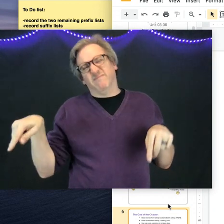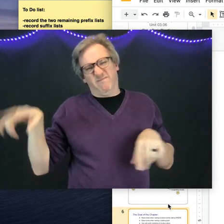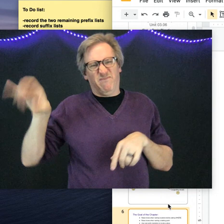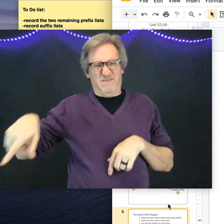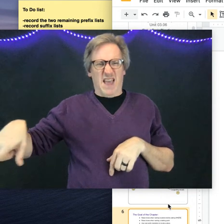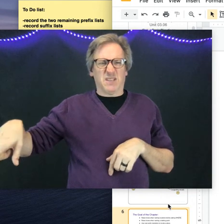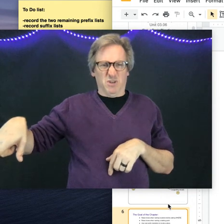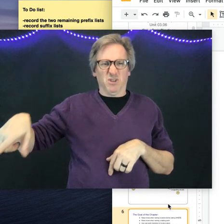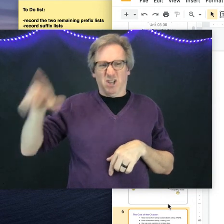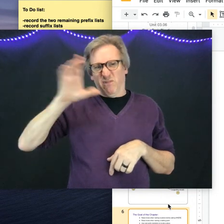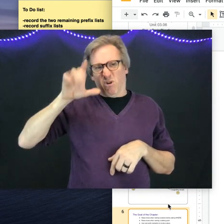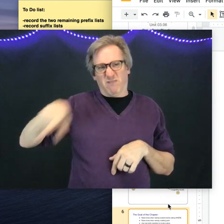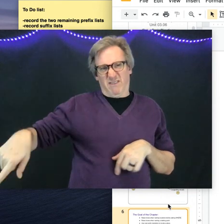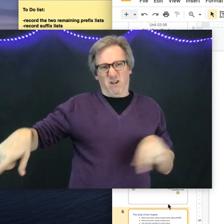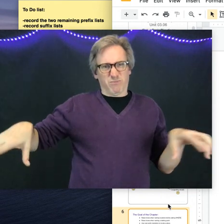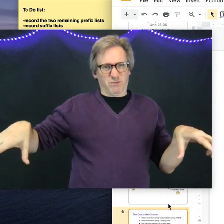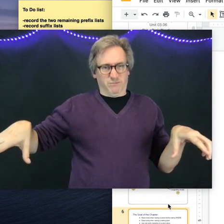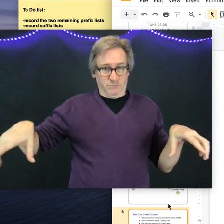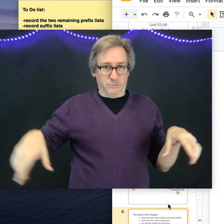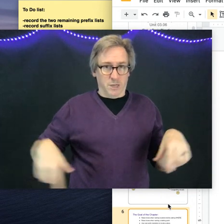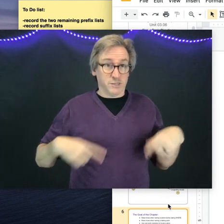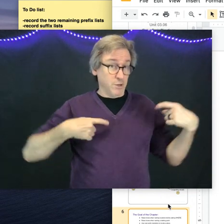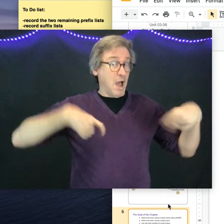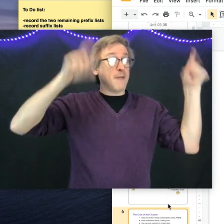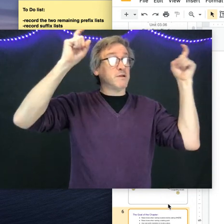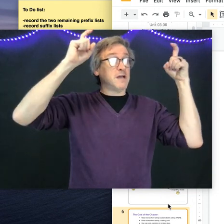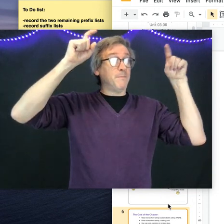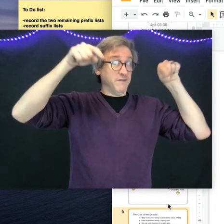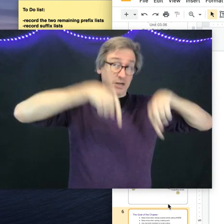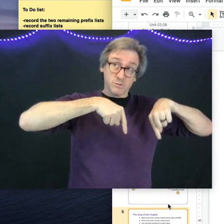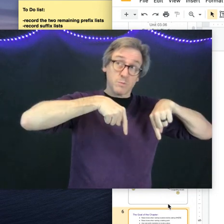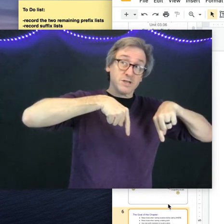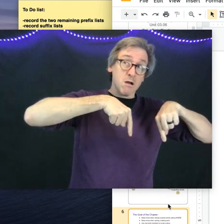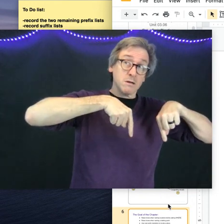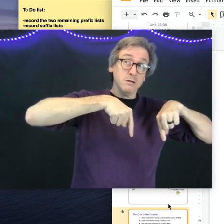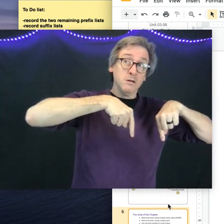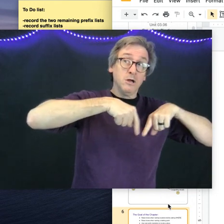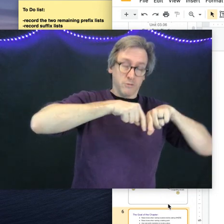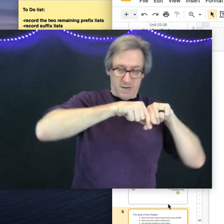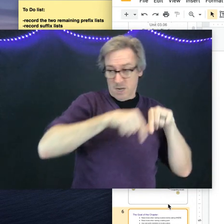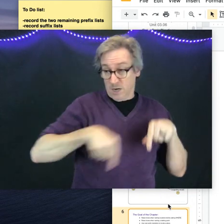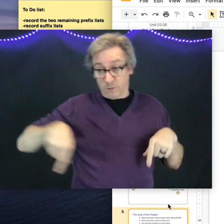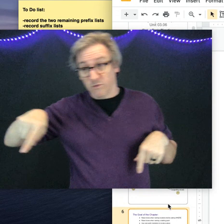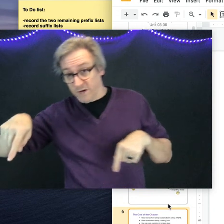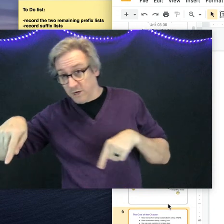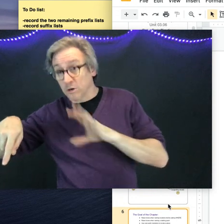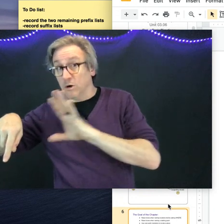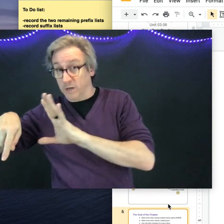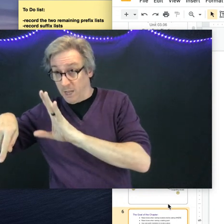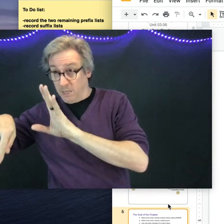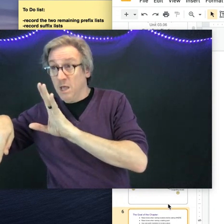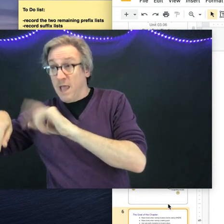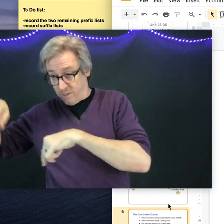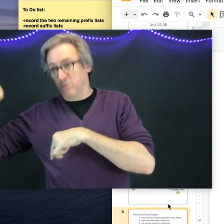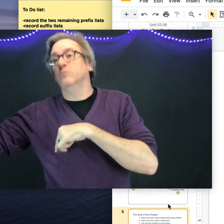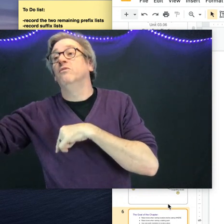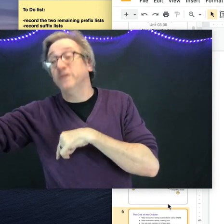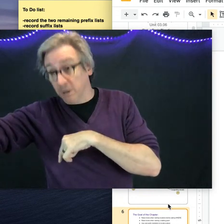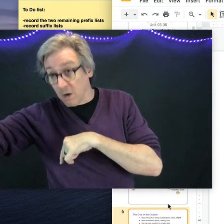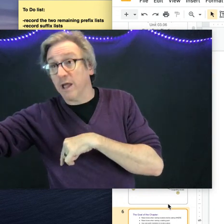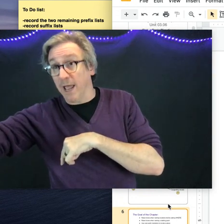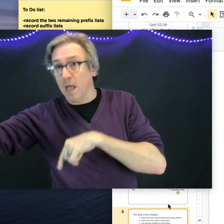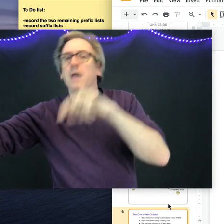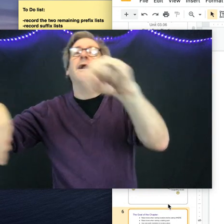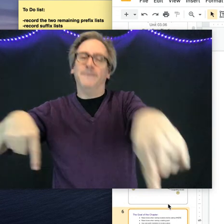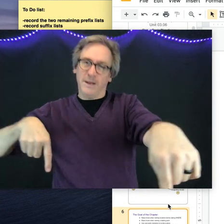across, that's what you're looking for right there. Right, so eyebrows up of, here's where we're starting. Great. Now we're going to move over to here. Okay. And then we're going to move over